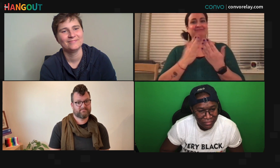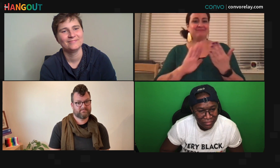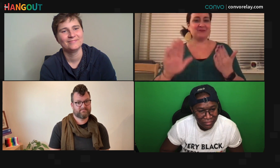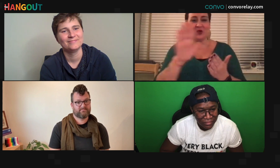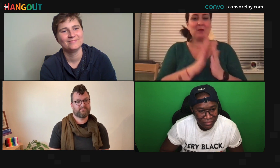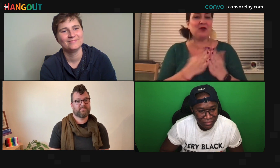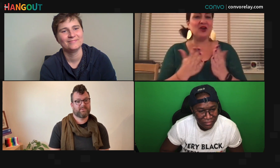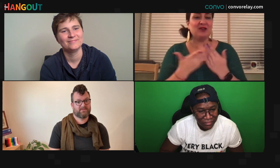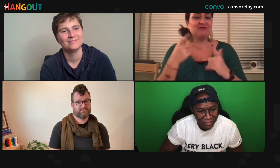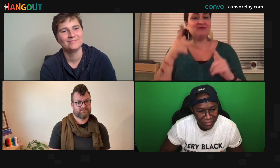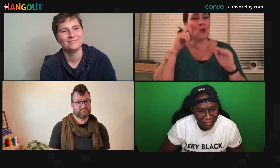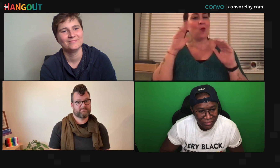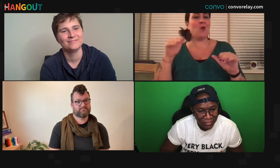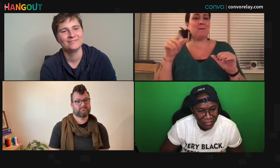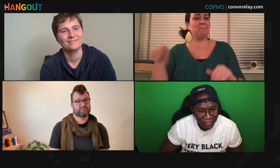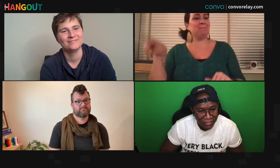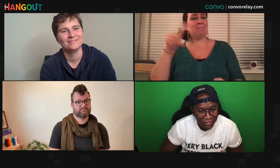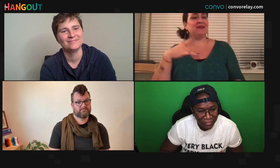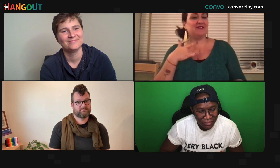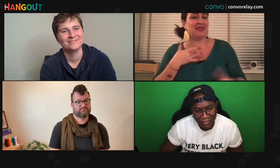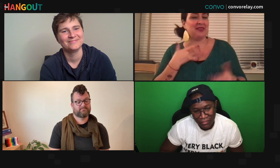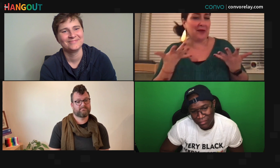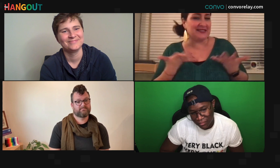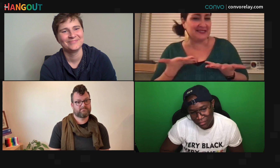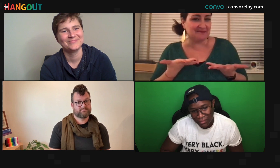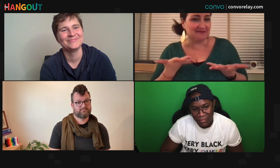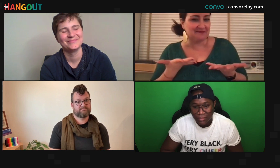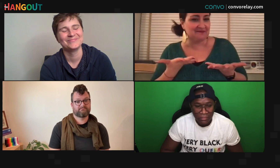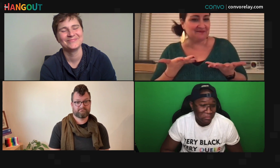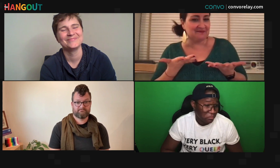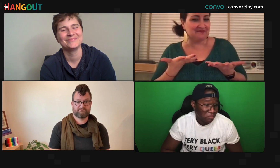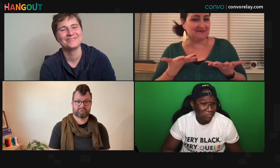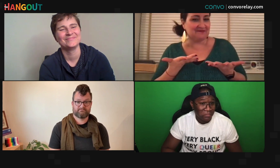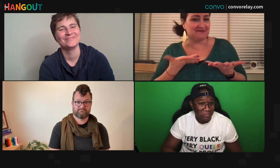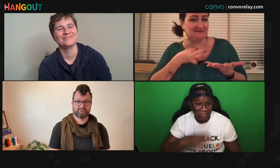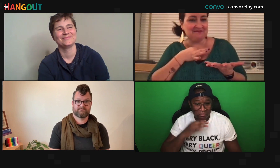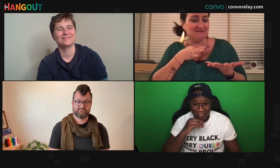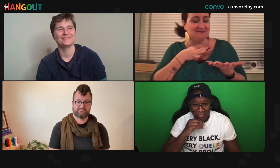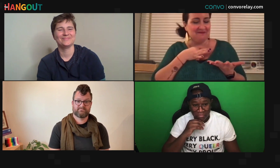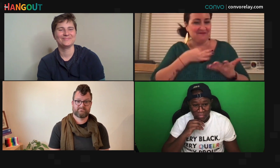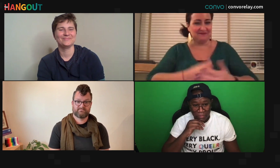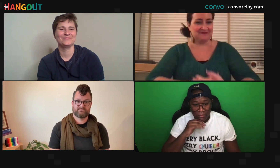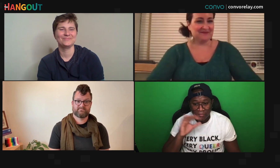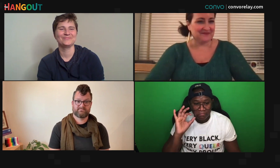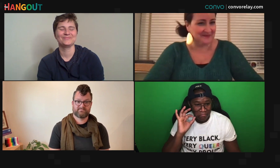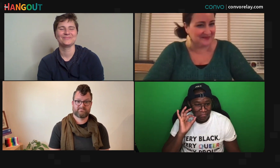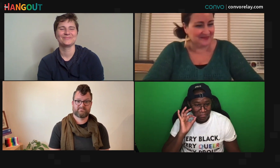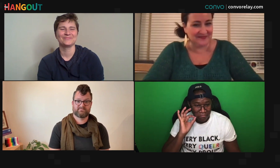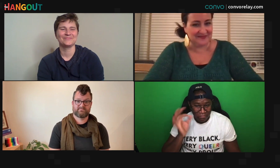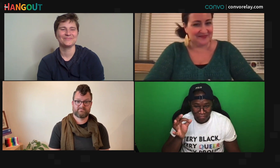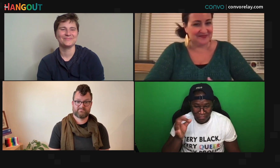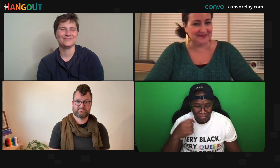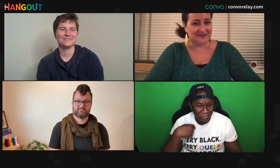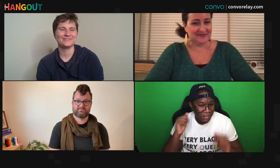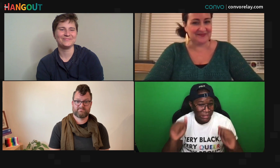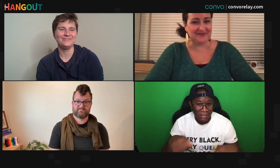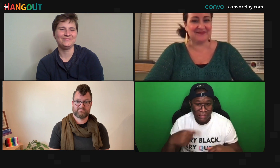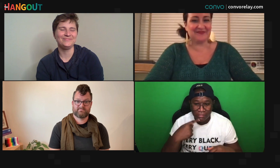the children out there, the hearing deaf children out there, what do you hope they feel when they read your book?